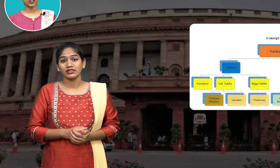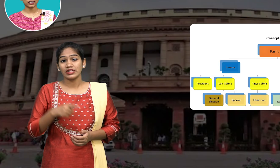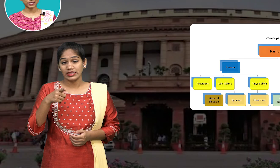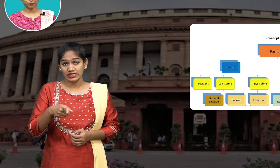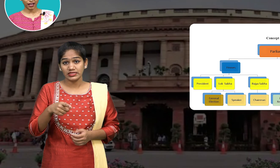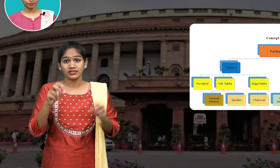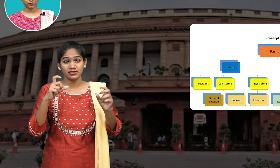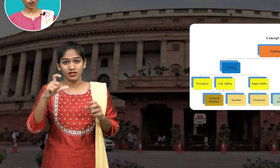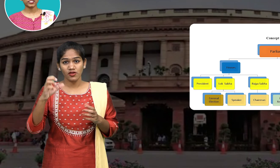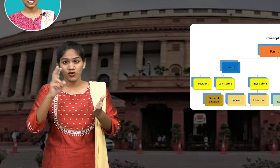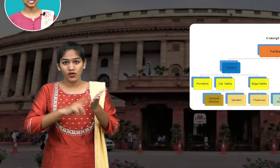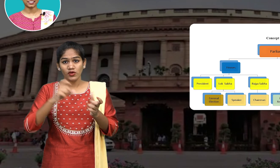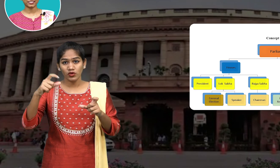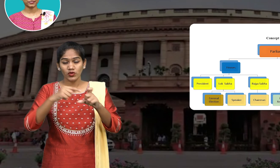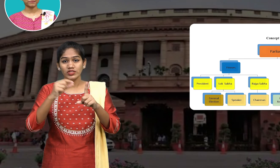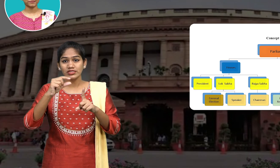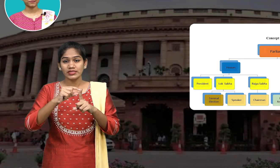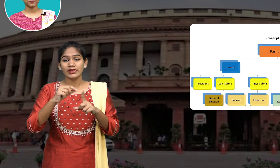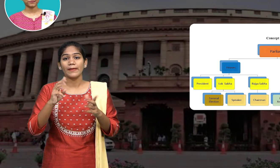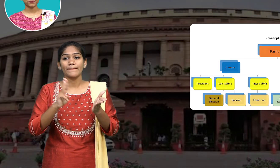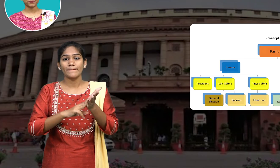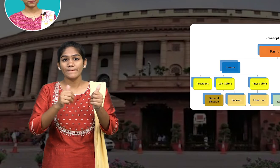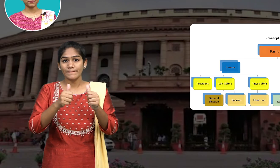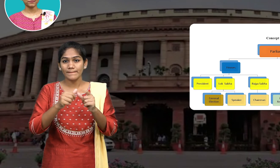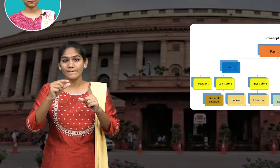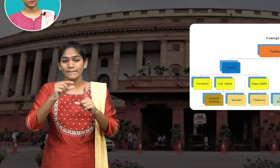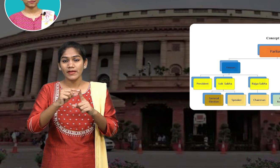This is the concept map of the lesson.